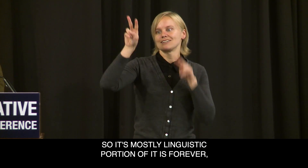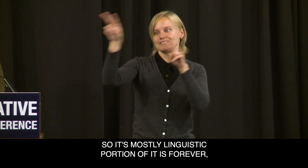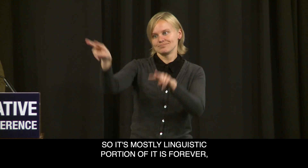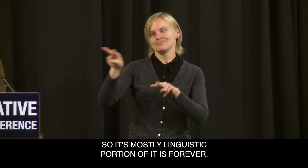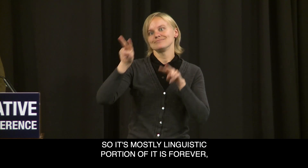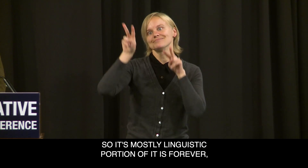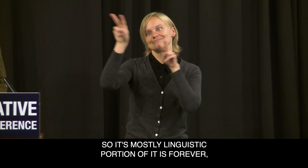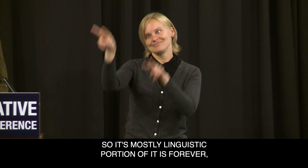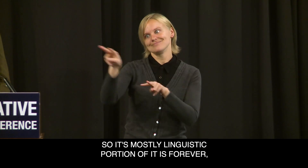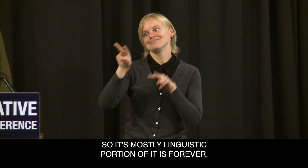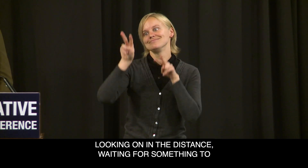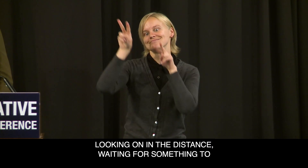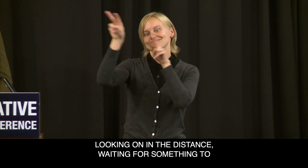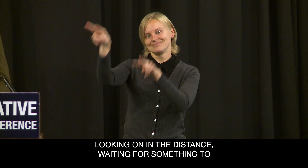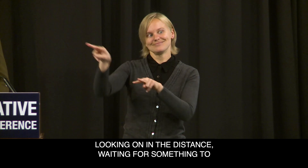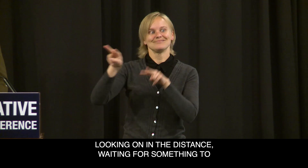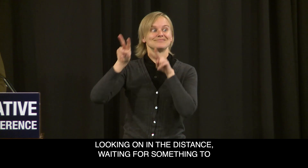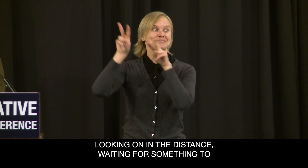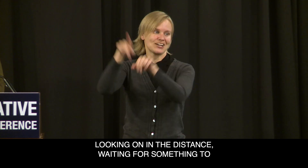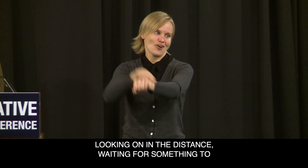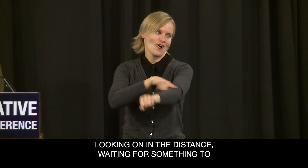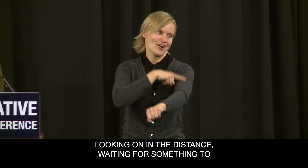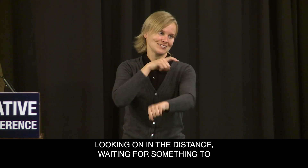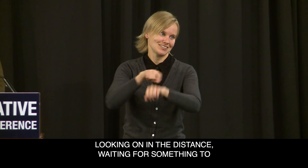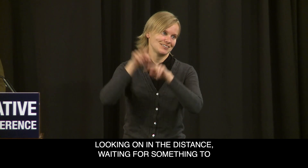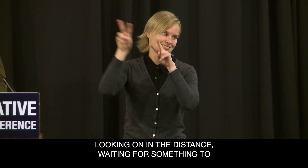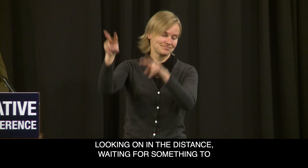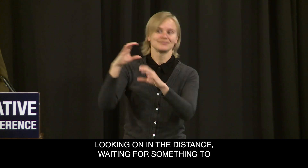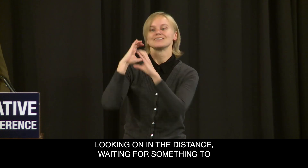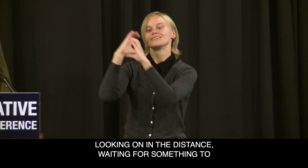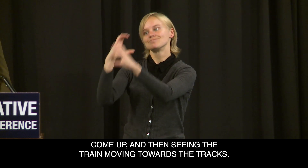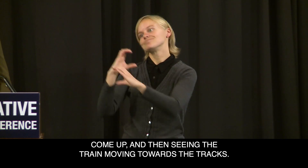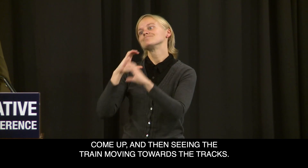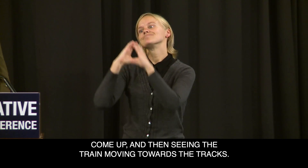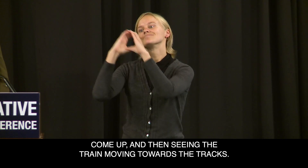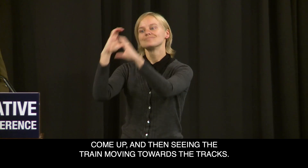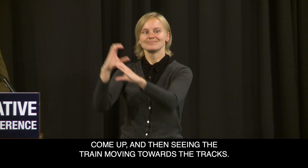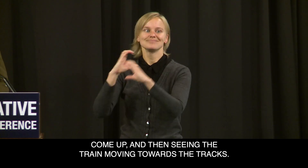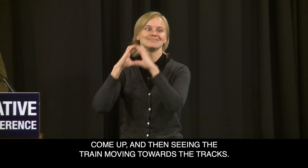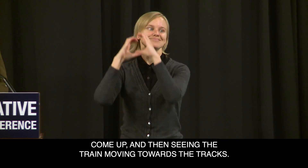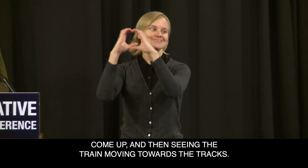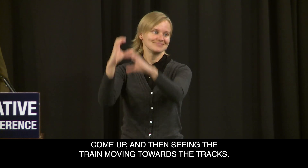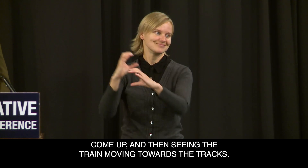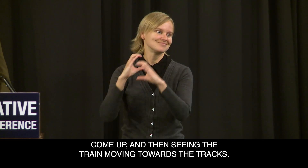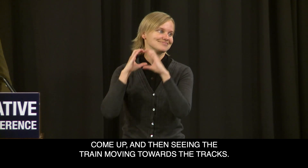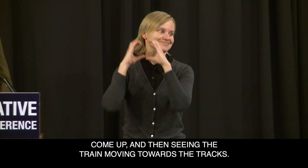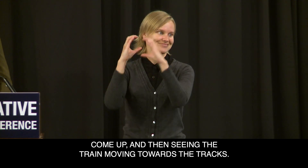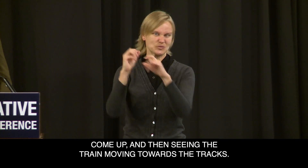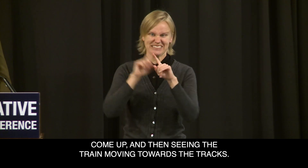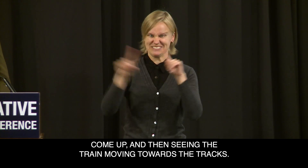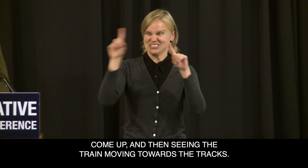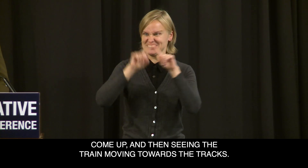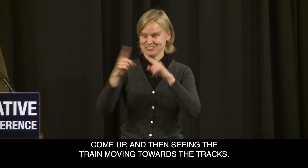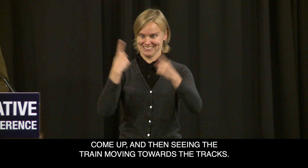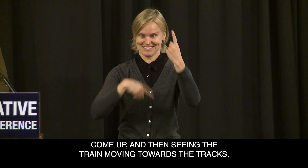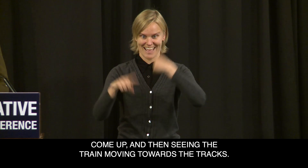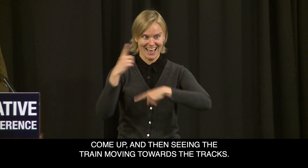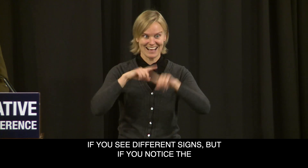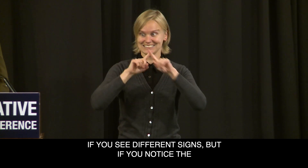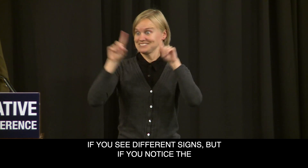staying forever, looking on in the distance, waiting for something to come up, and then seeing the train moving towards the tracks. If you see